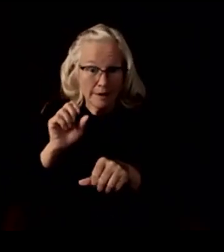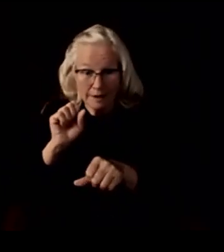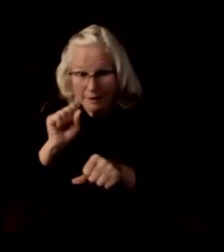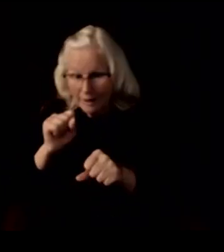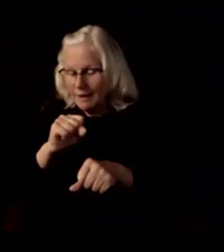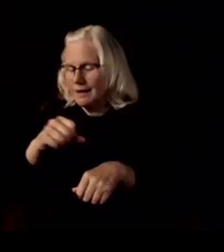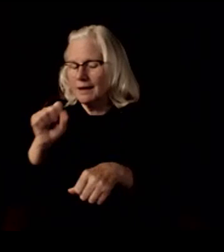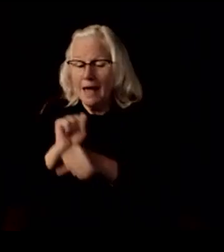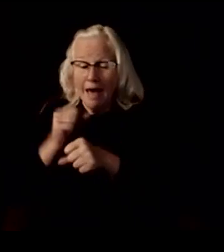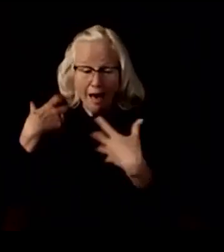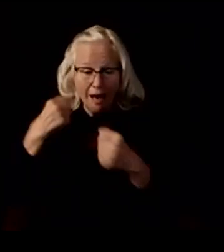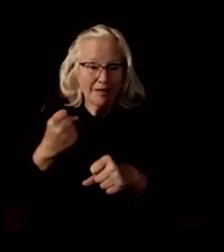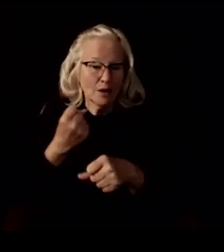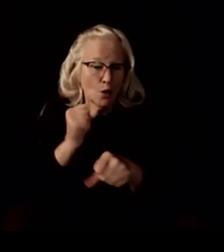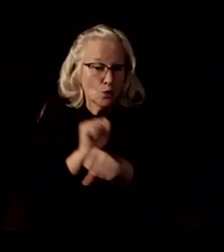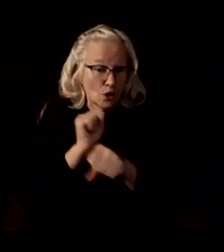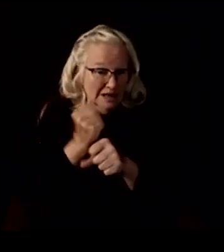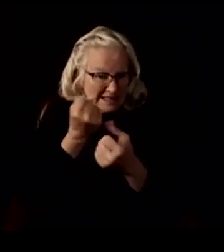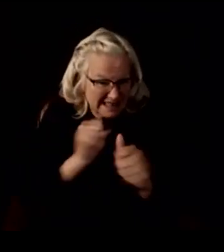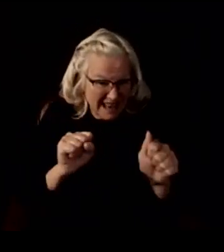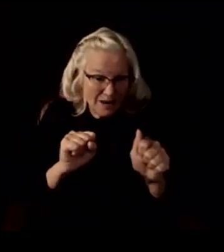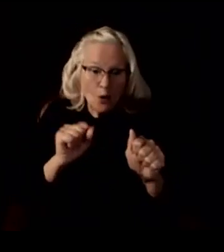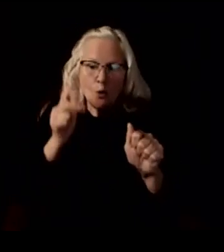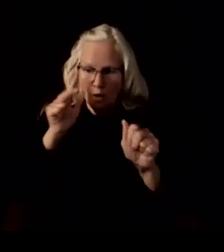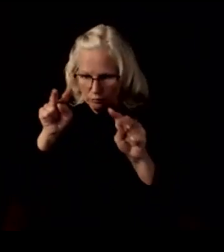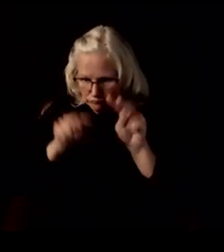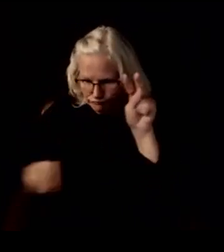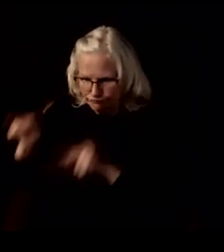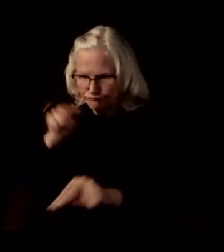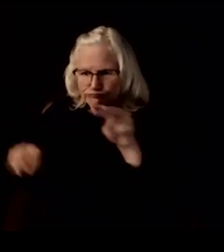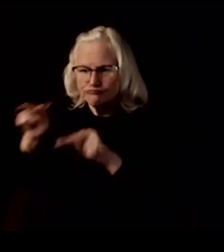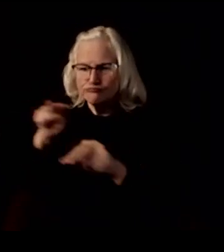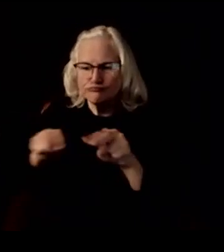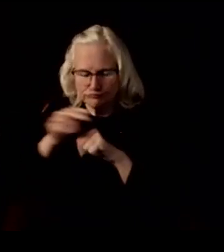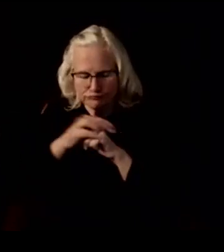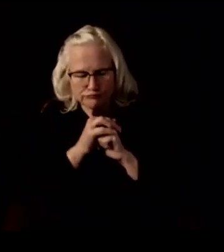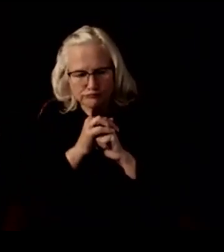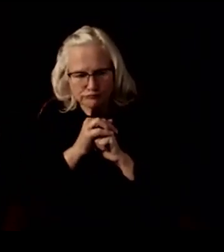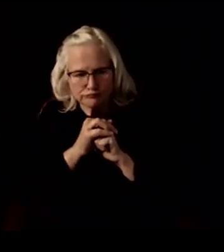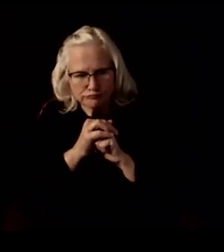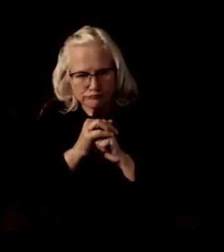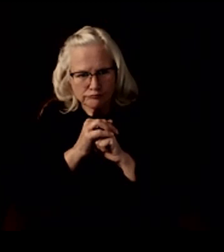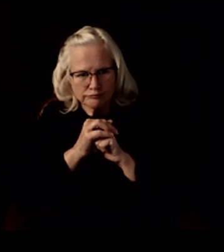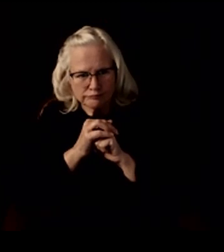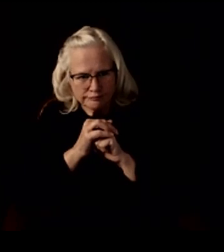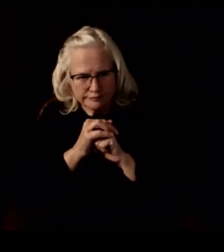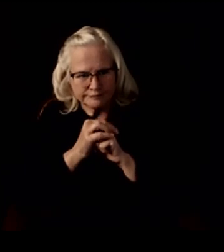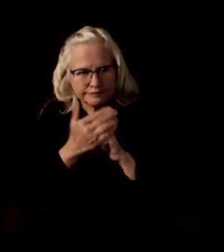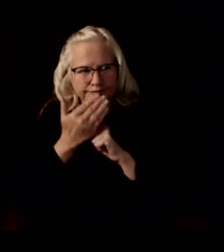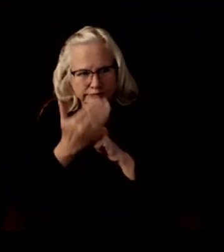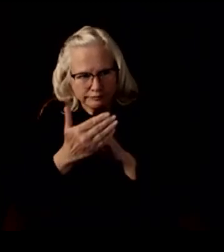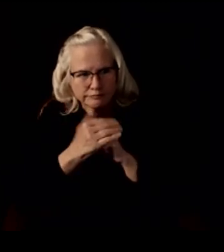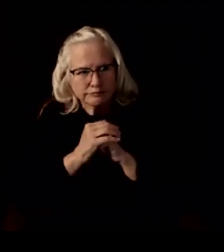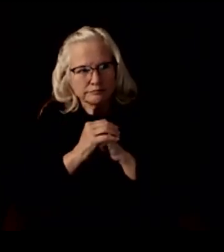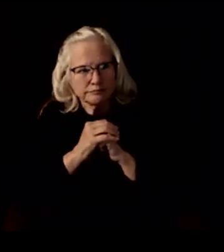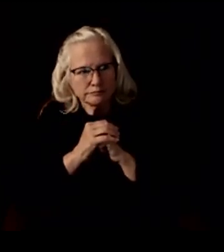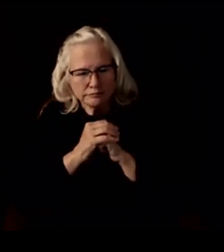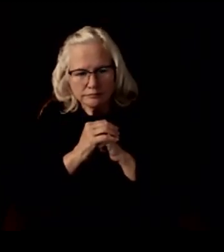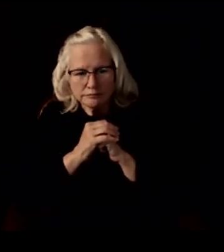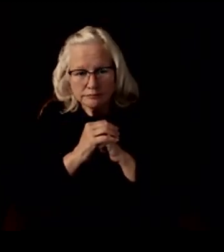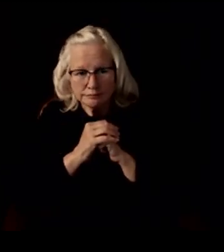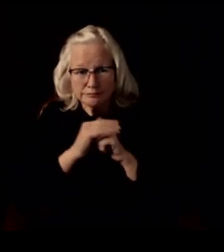So yes, that's what they'll be looking at. All right. Thank you. Yeah. That is all the time we have for